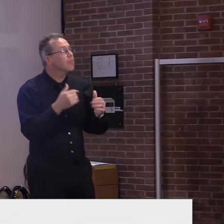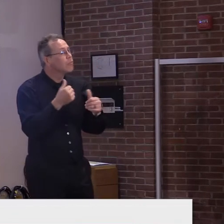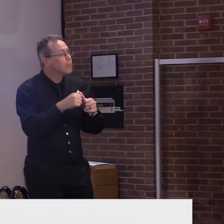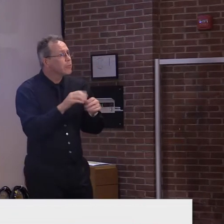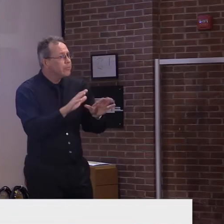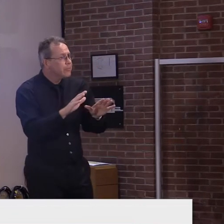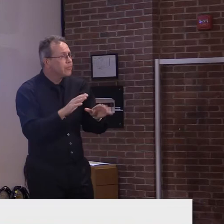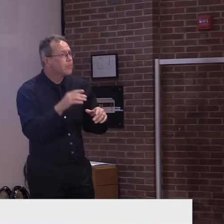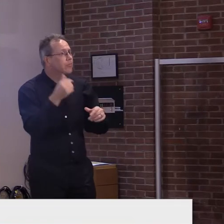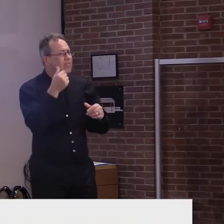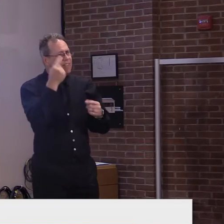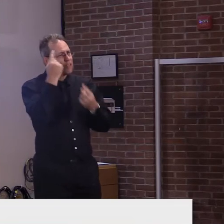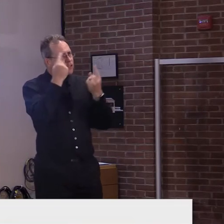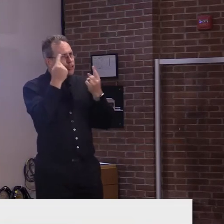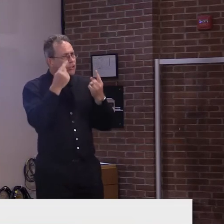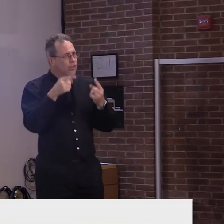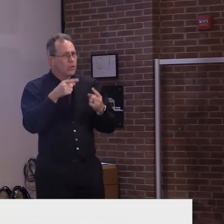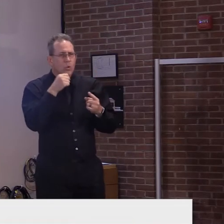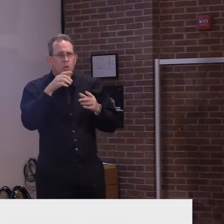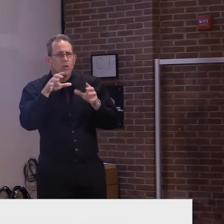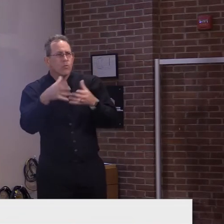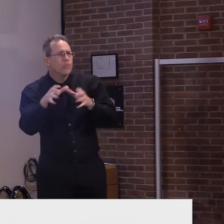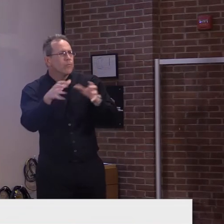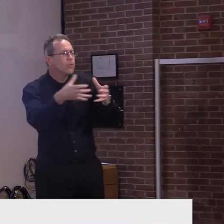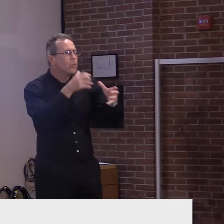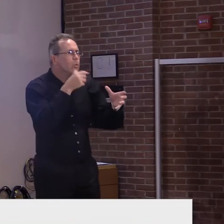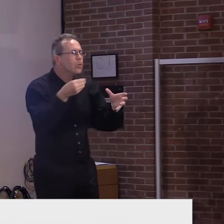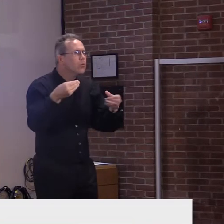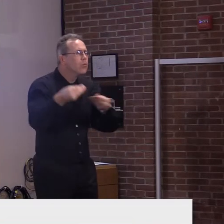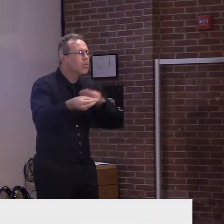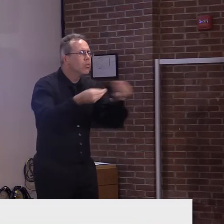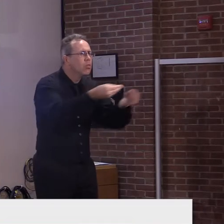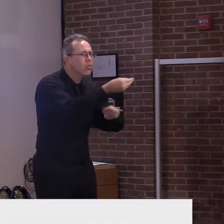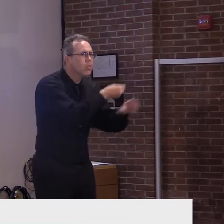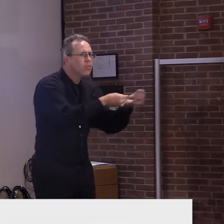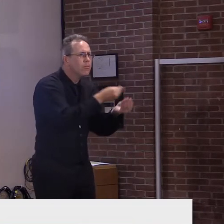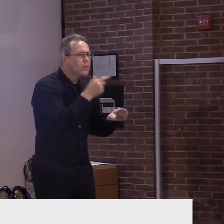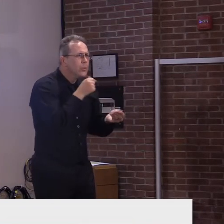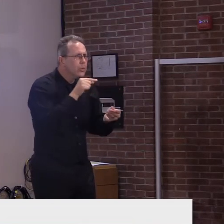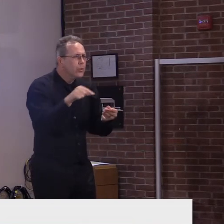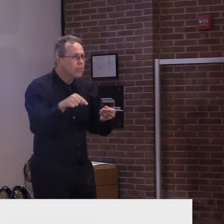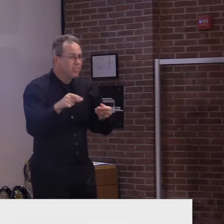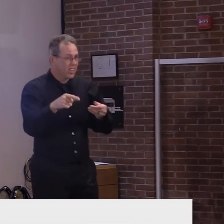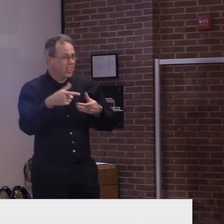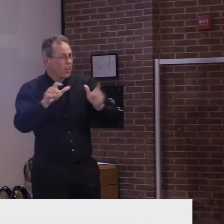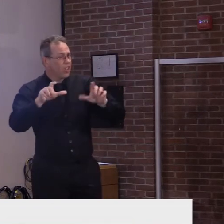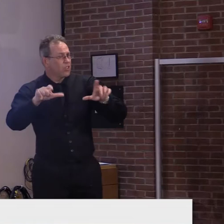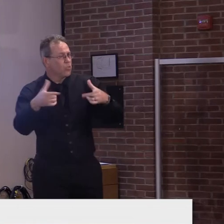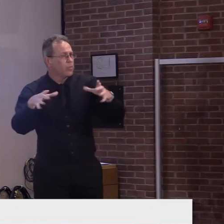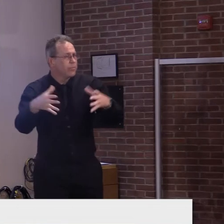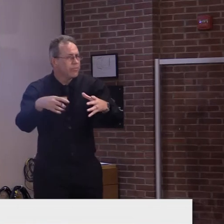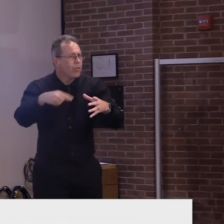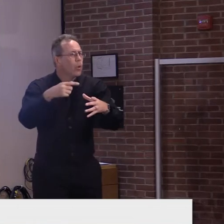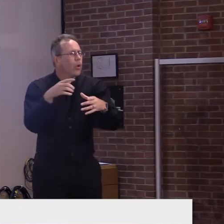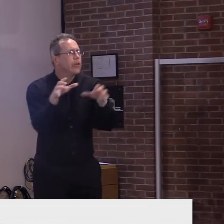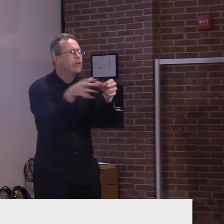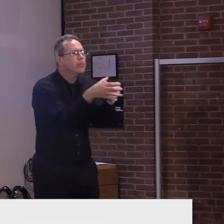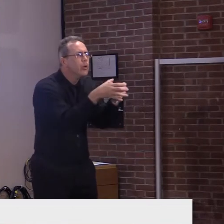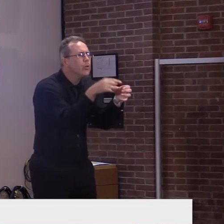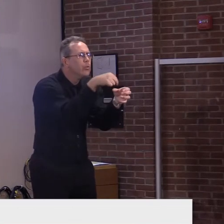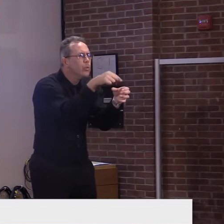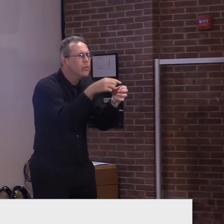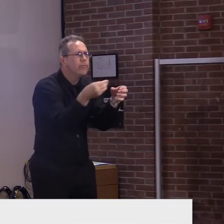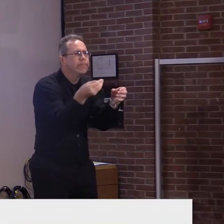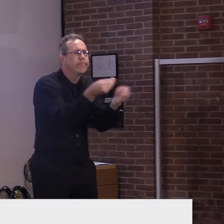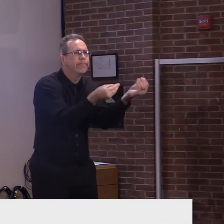through the month of August. So really a small percentage of those cases reported end up being a fatal case of COVID-19,